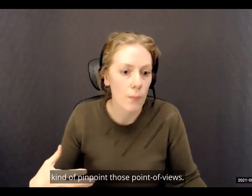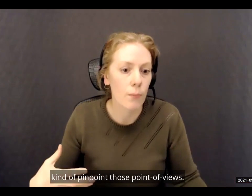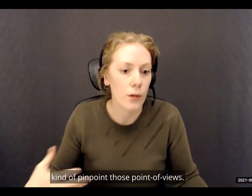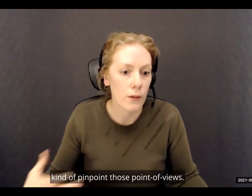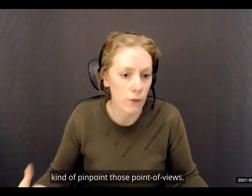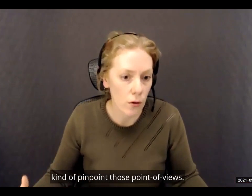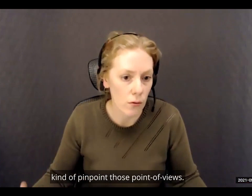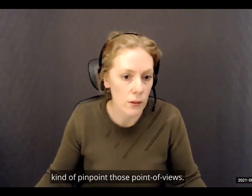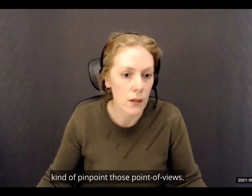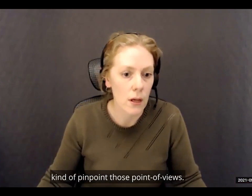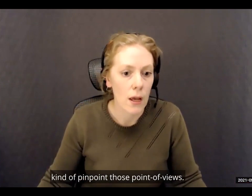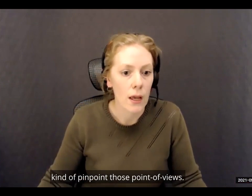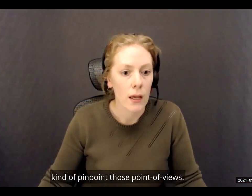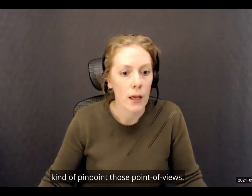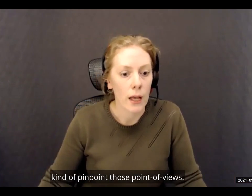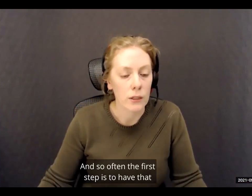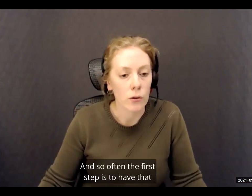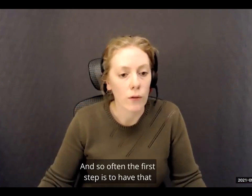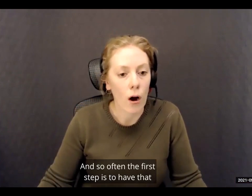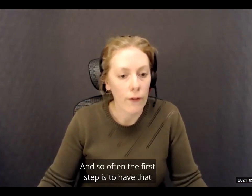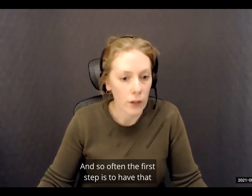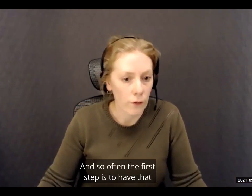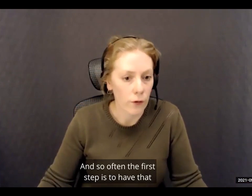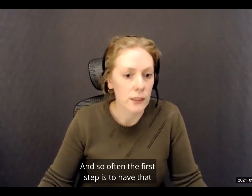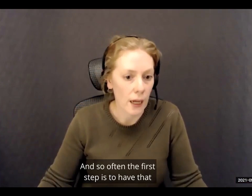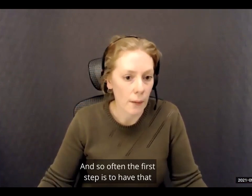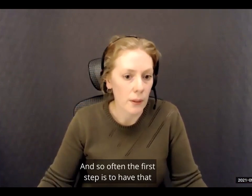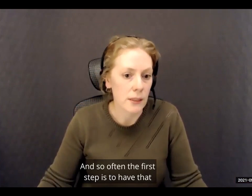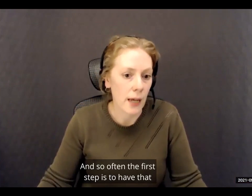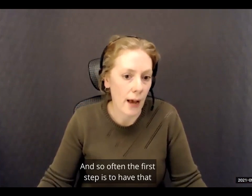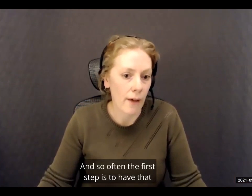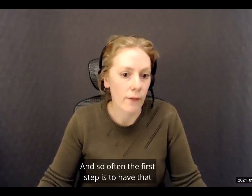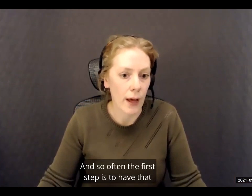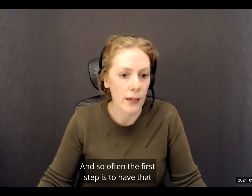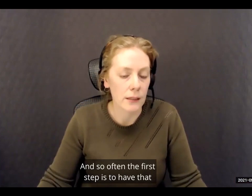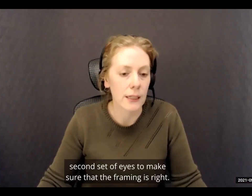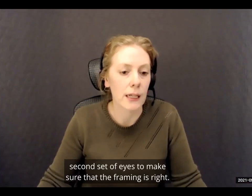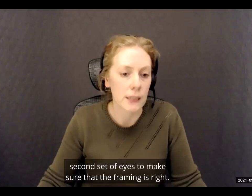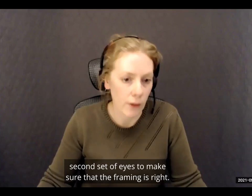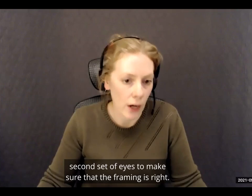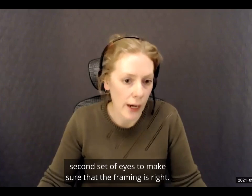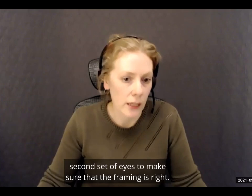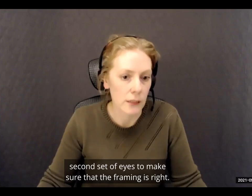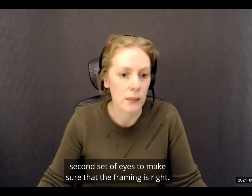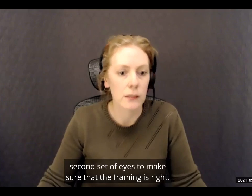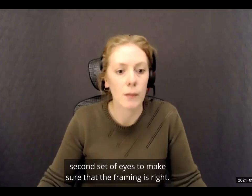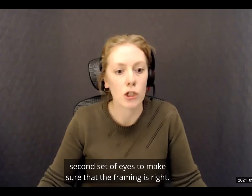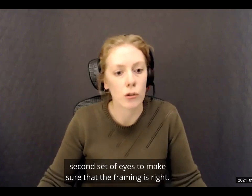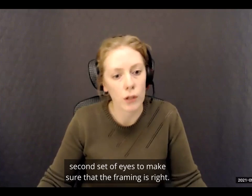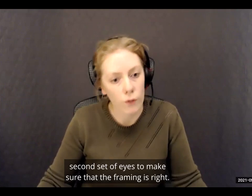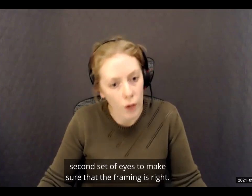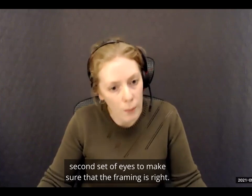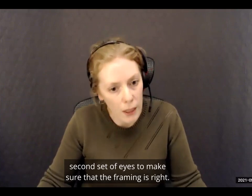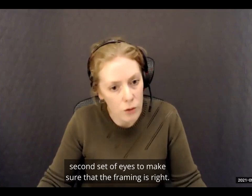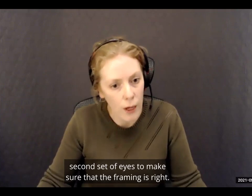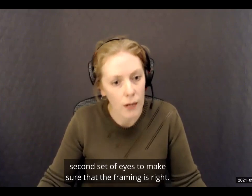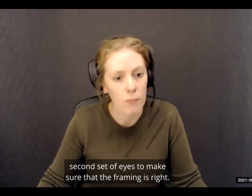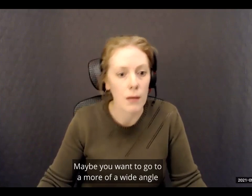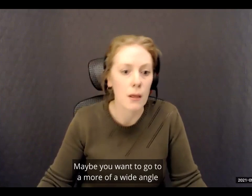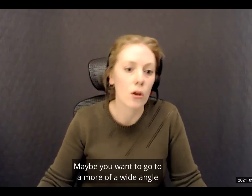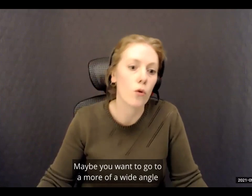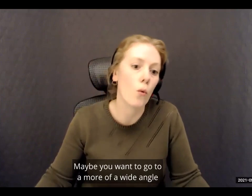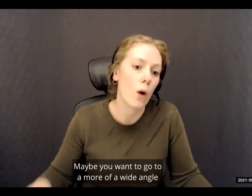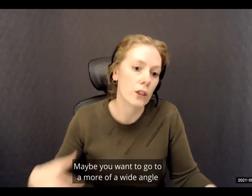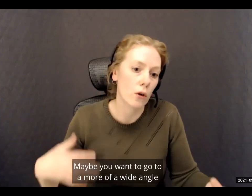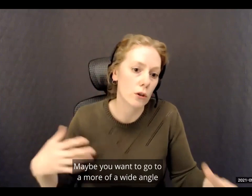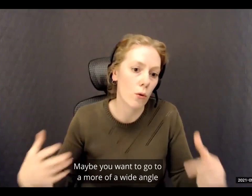those point of views. And so often the first step is to have that second set of eyes to make sure that the framing is right.